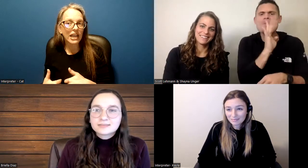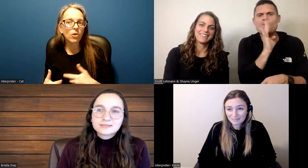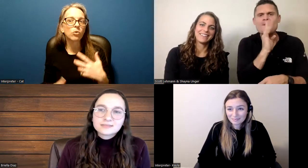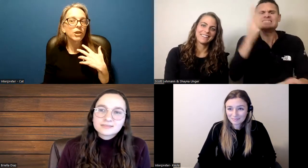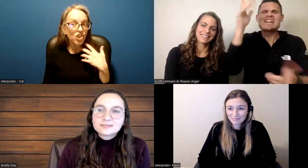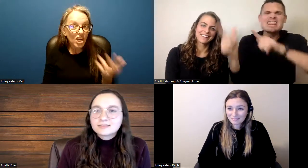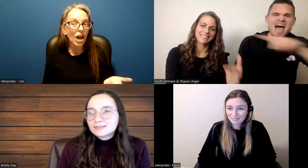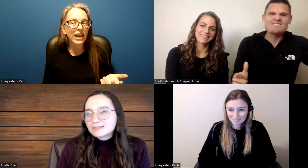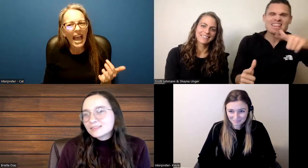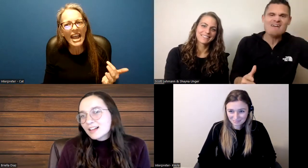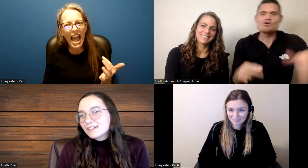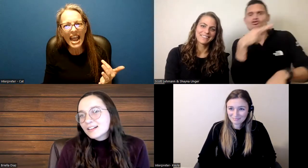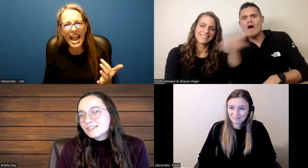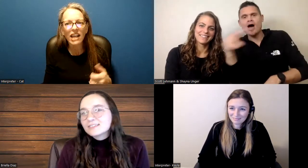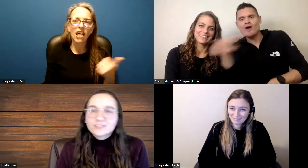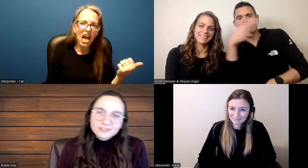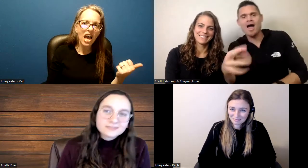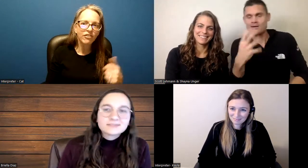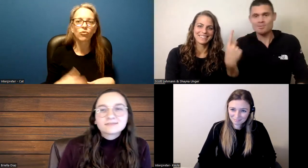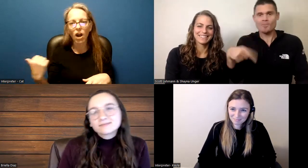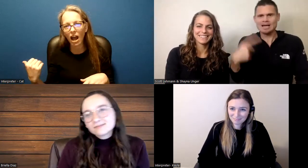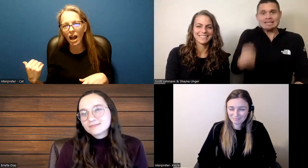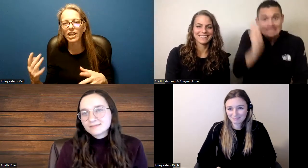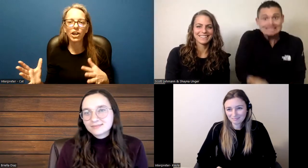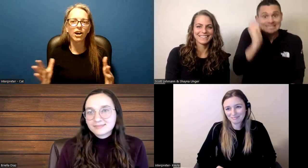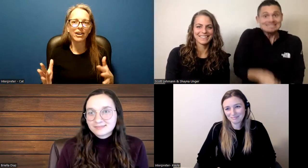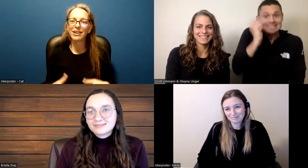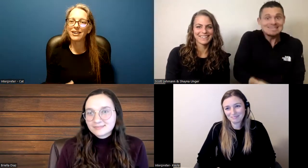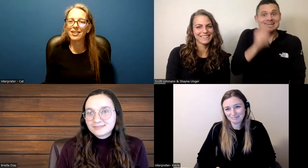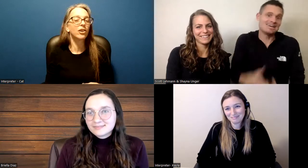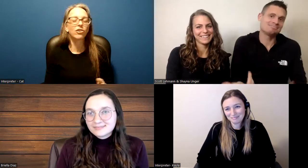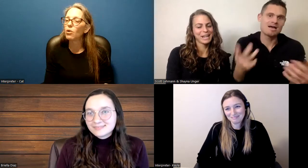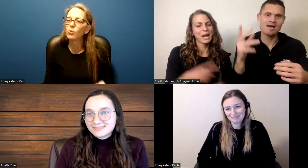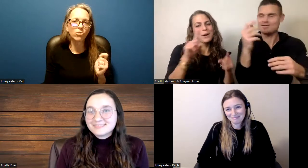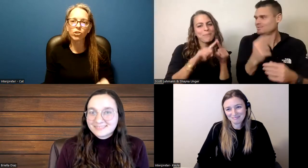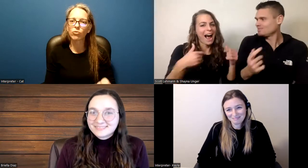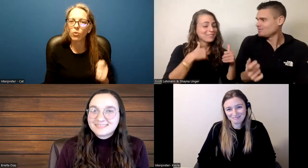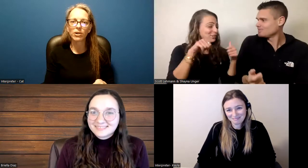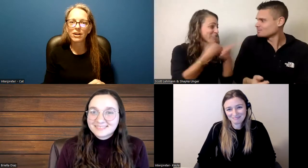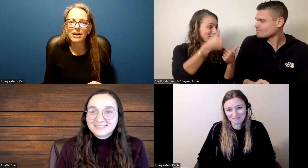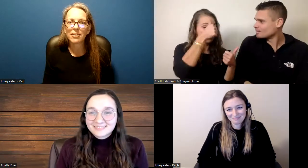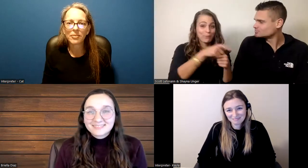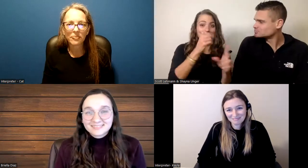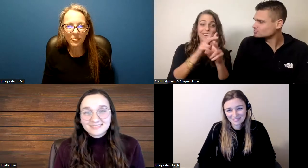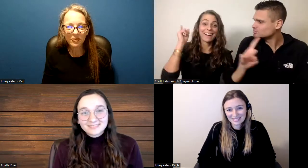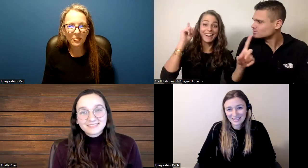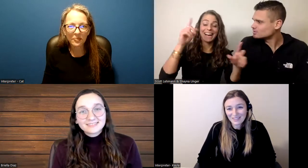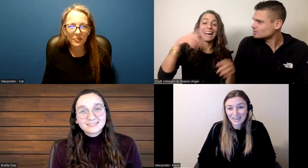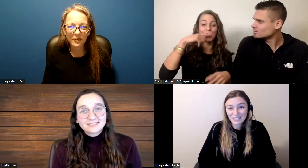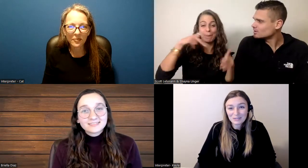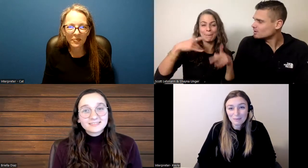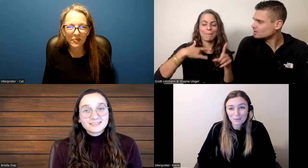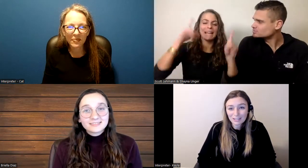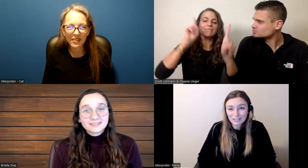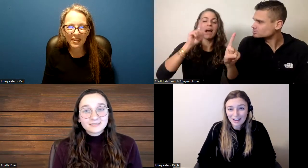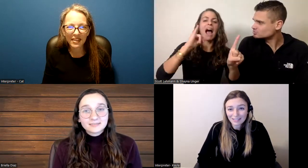that can hear will be shouting, hey, hey, hey, left, right, you know, and no, we use the rope. I